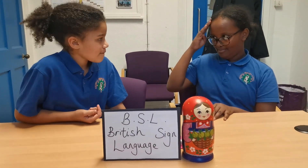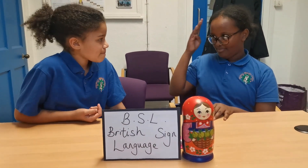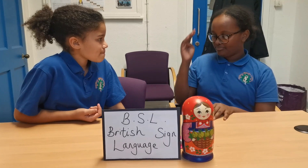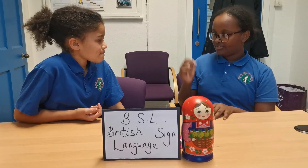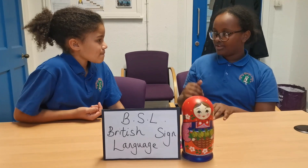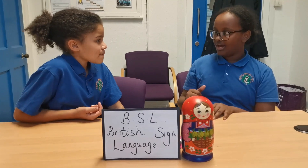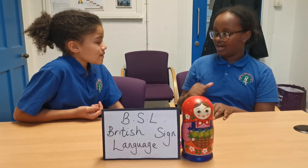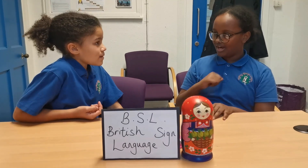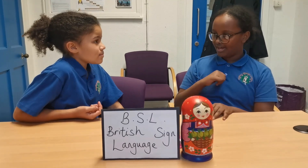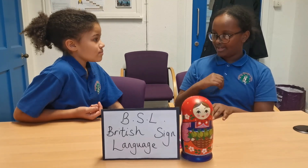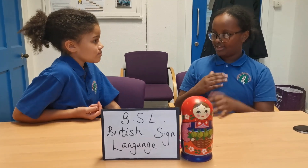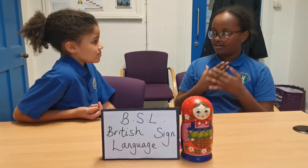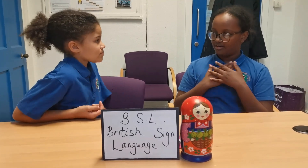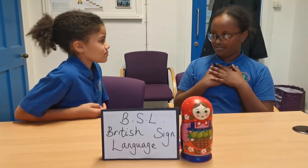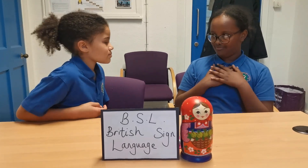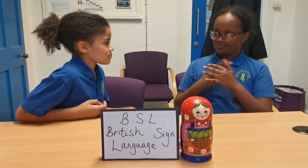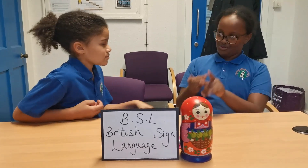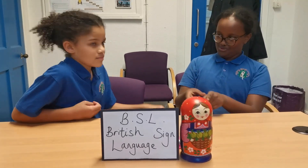Mum. I love you.